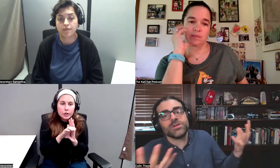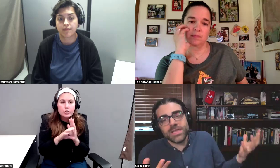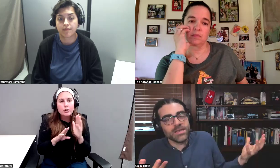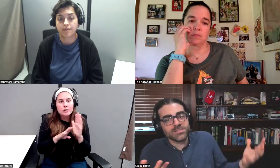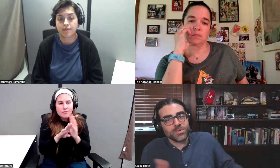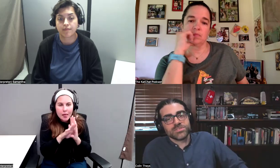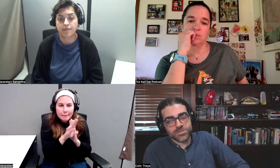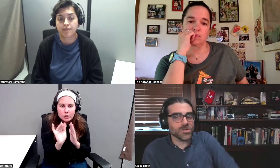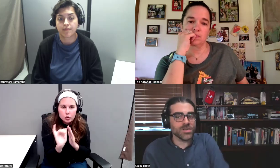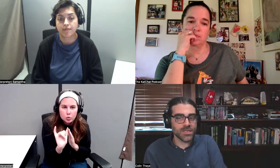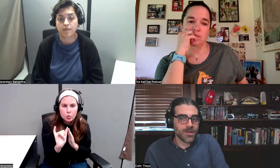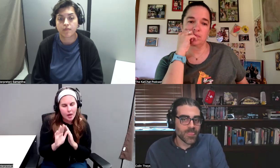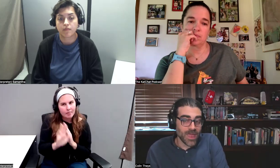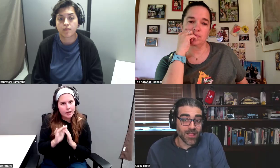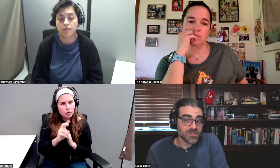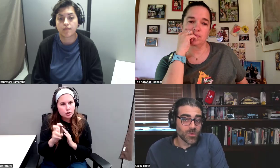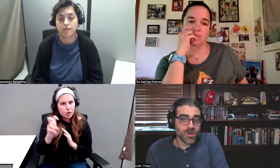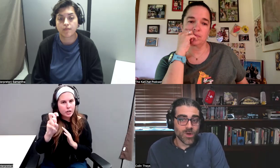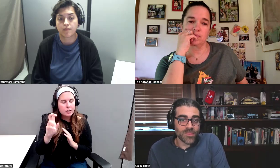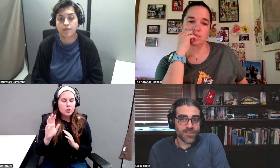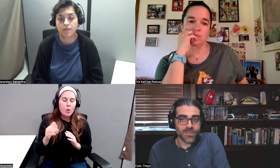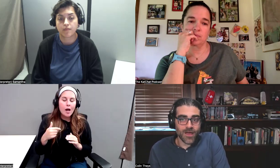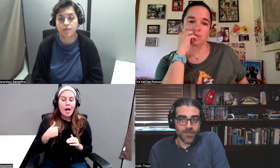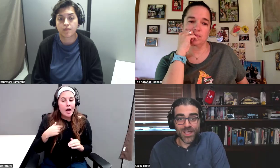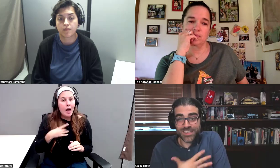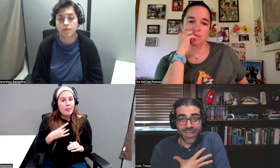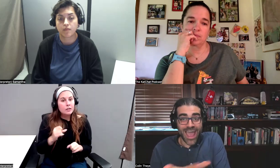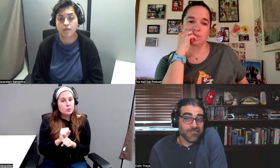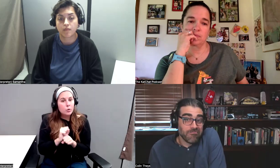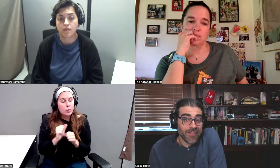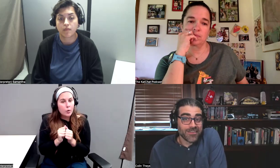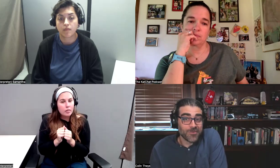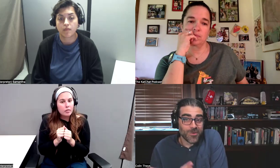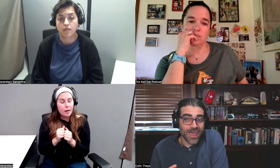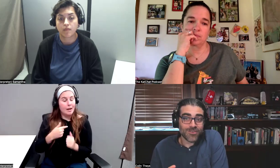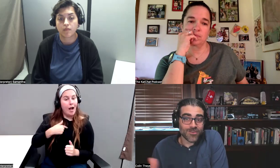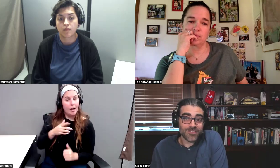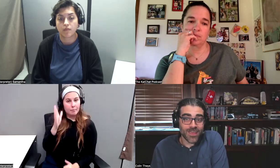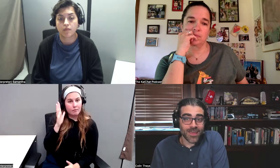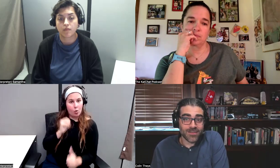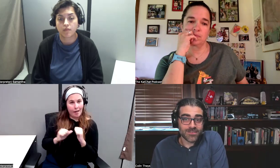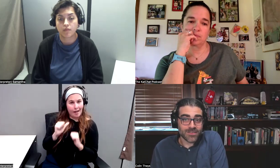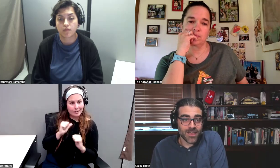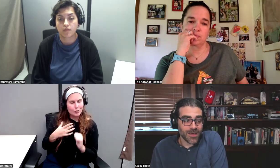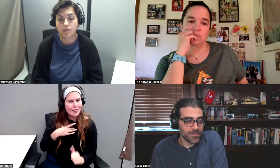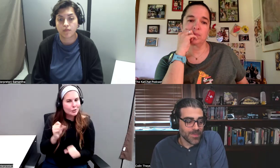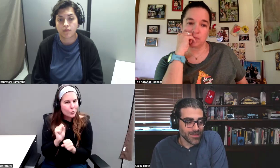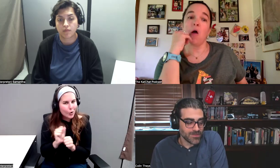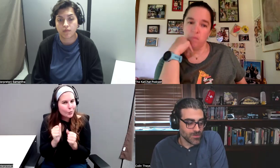their journey is, personal journey. And I like to work with because I acted, I like to work with actors, and